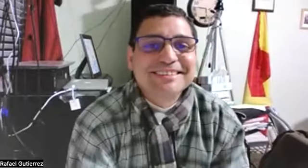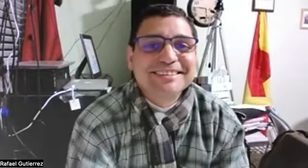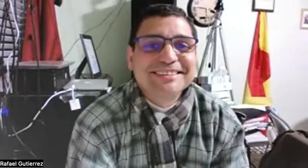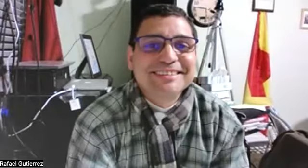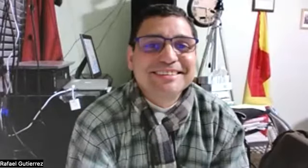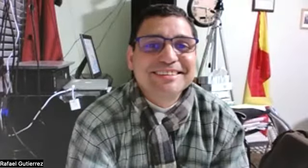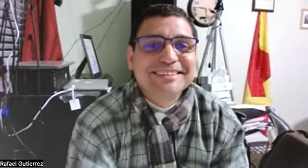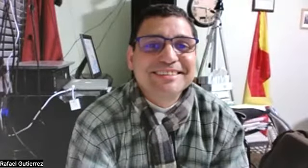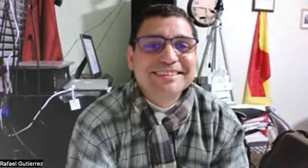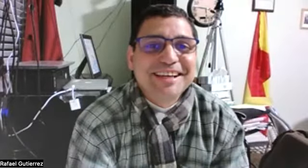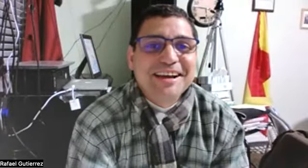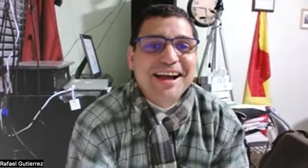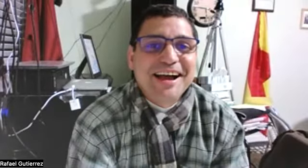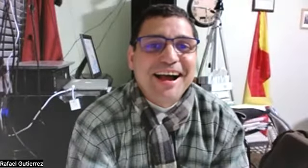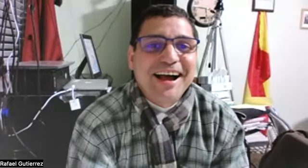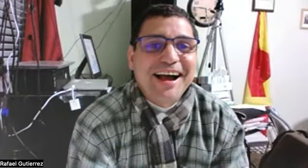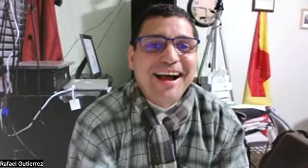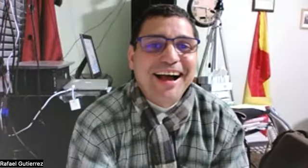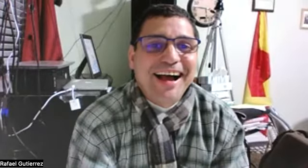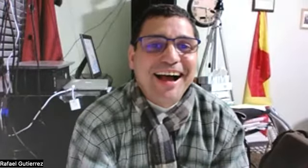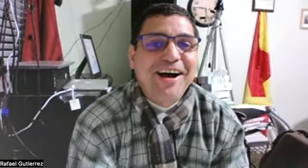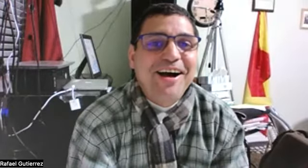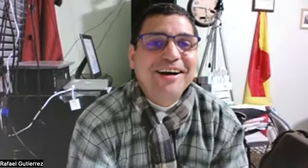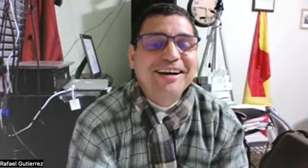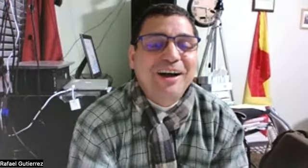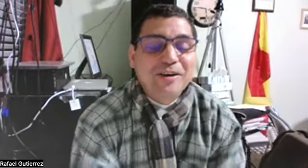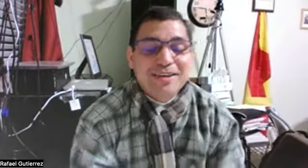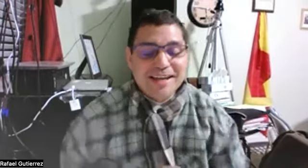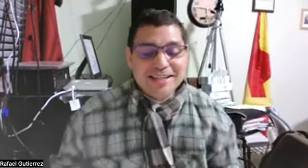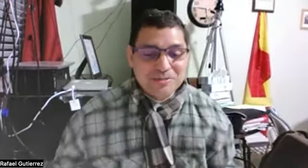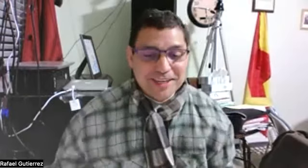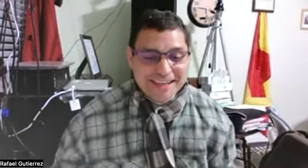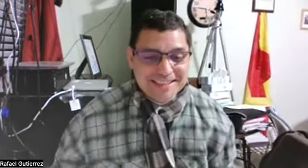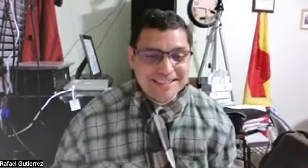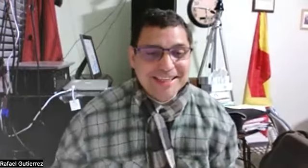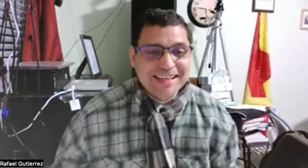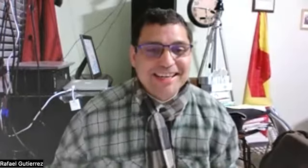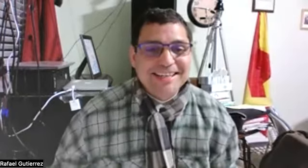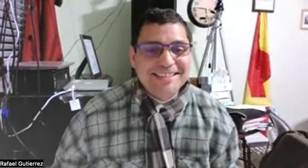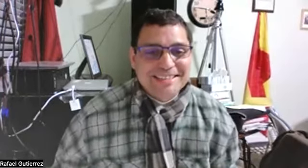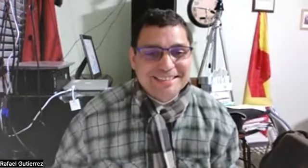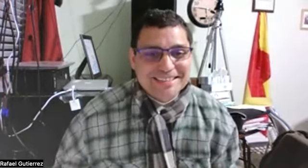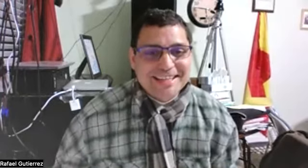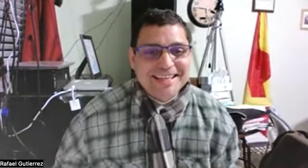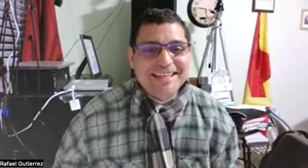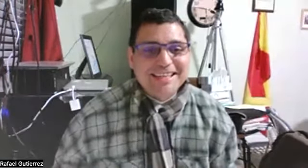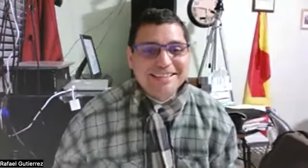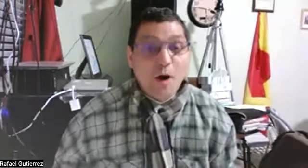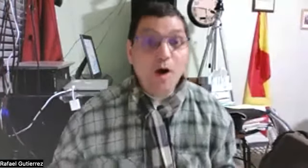have the class. No, mentira. Next week is el mundial. It is. Oh, it's